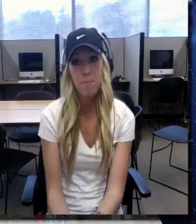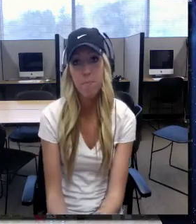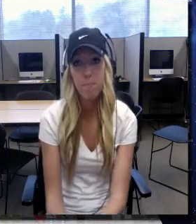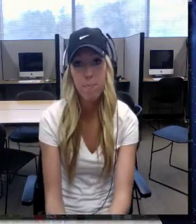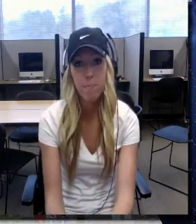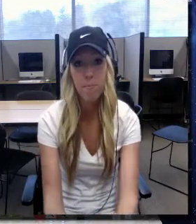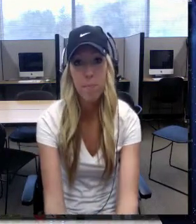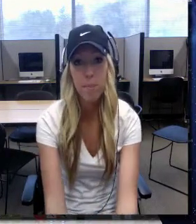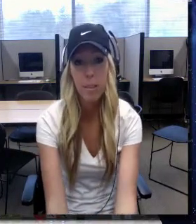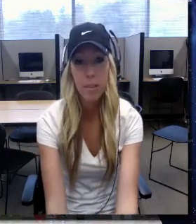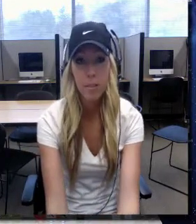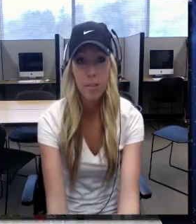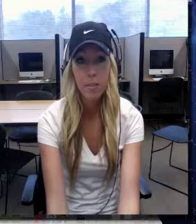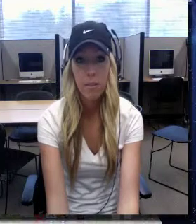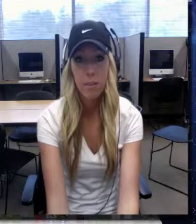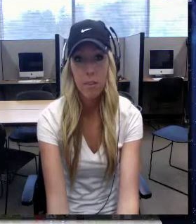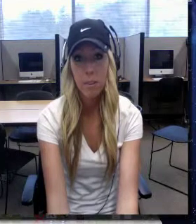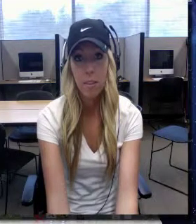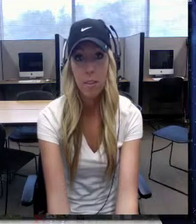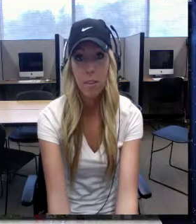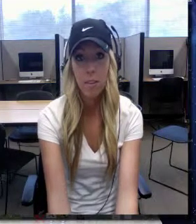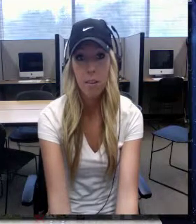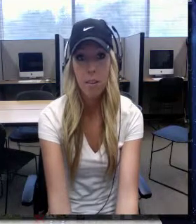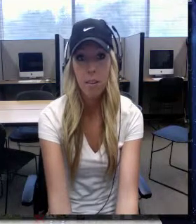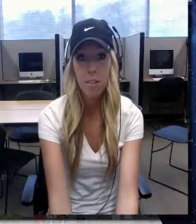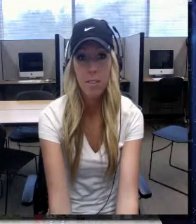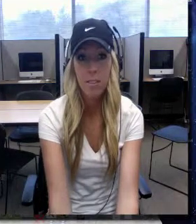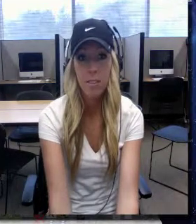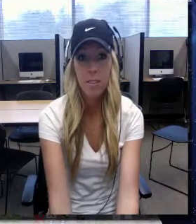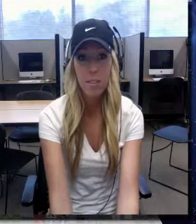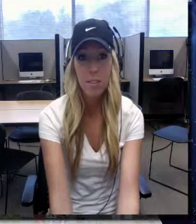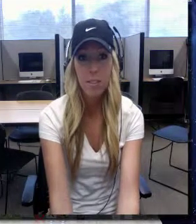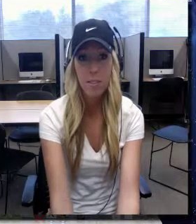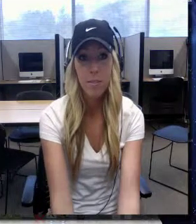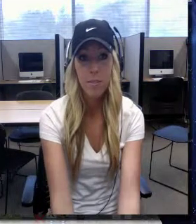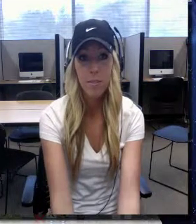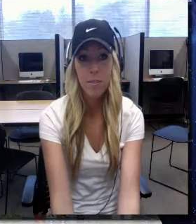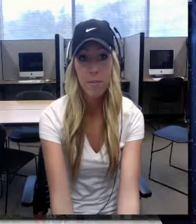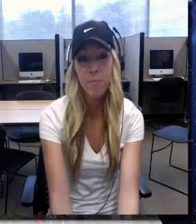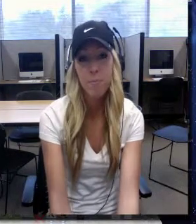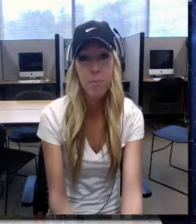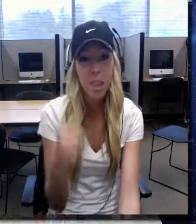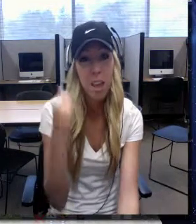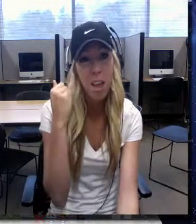Of course, if somebody else has a better boat and his skills are better, he's going to beat me there.